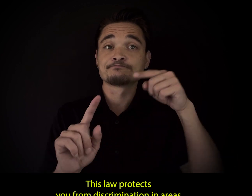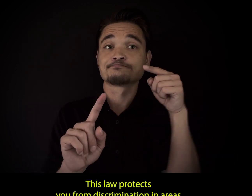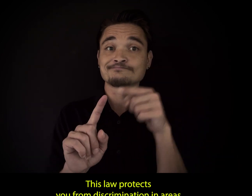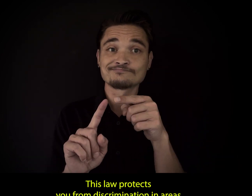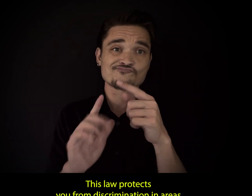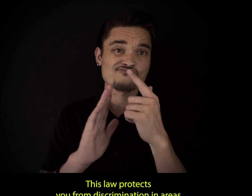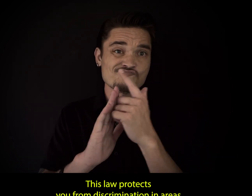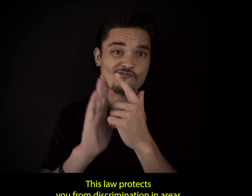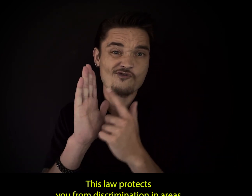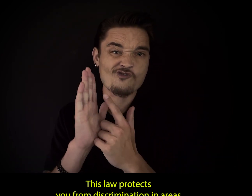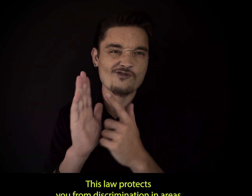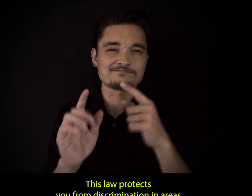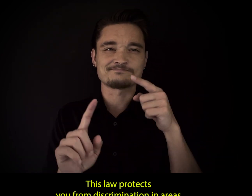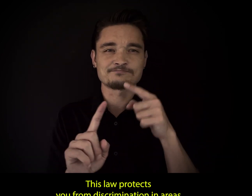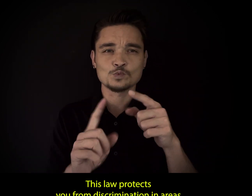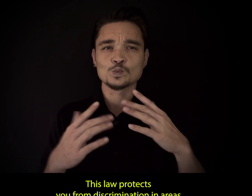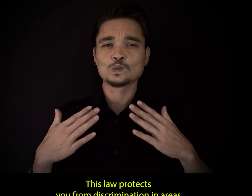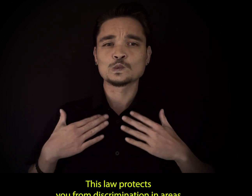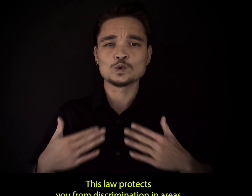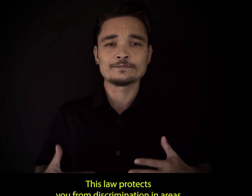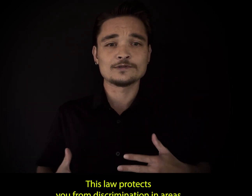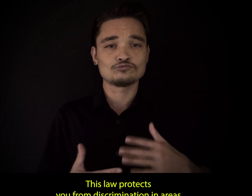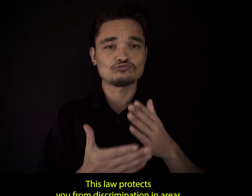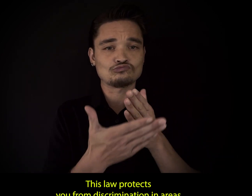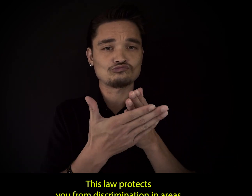This law protects you from discrimination in areas